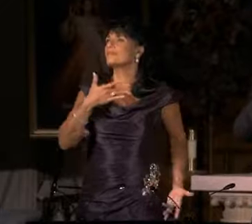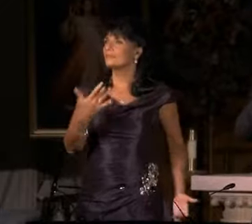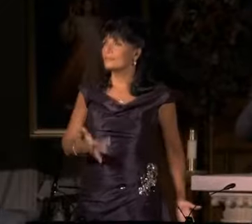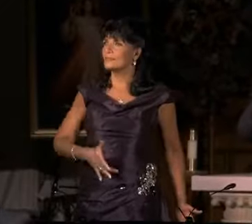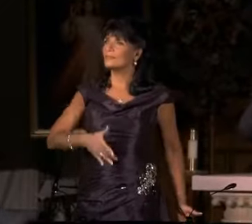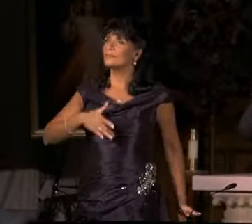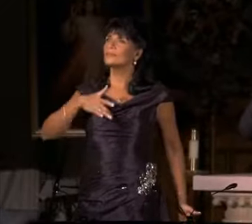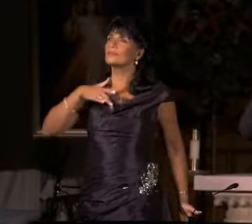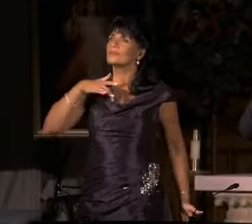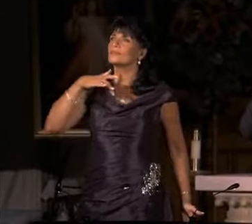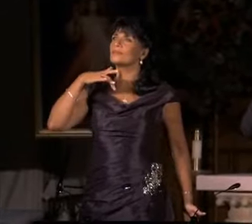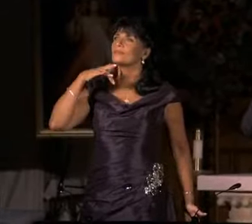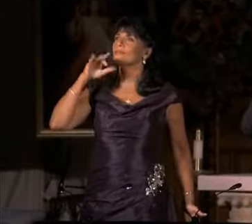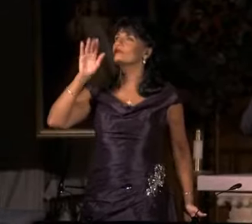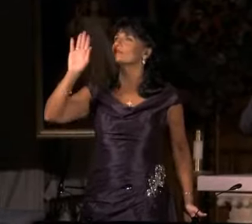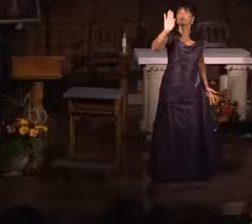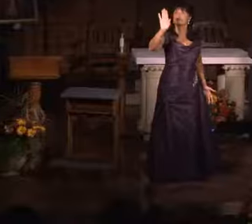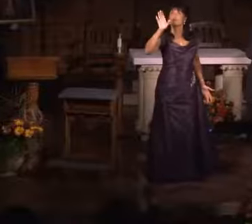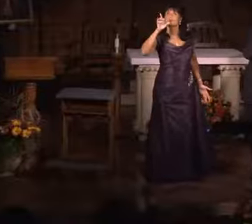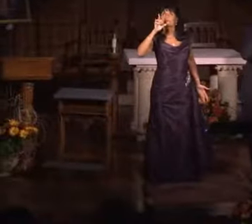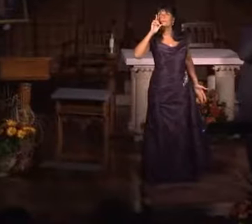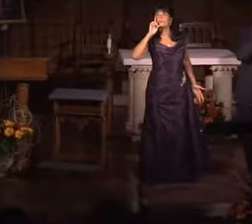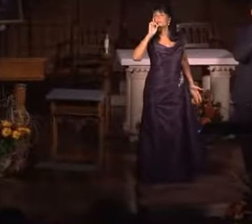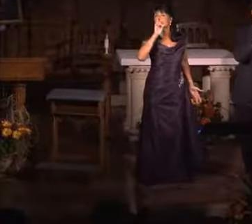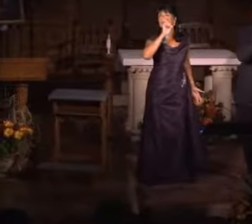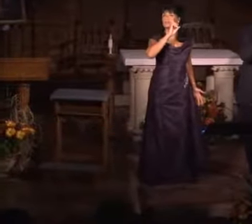His eyes are mercy.